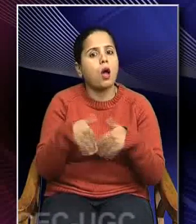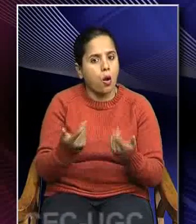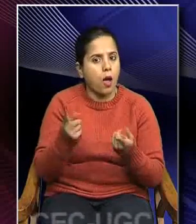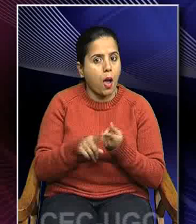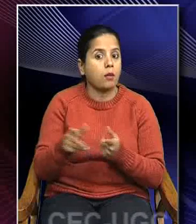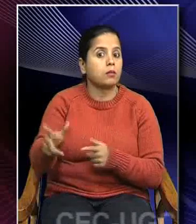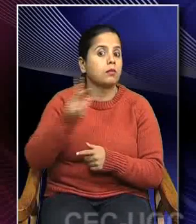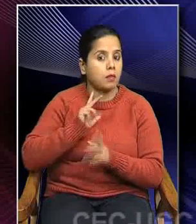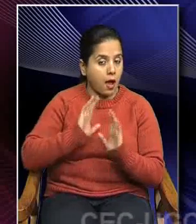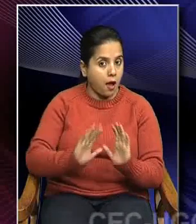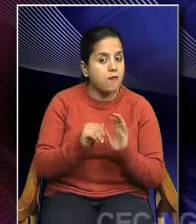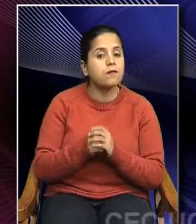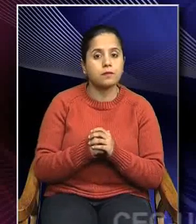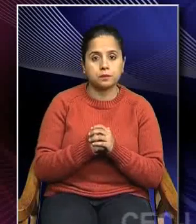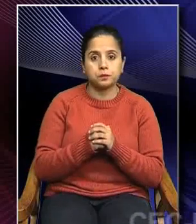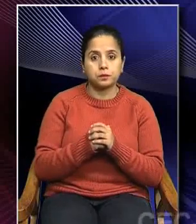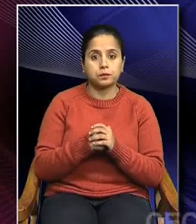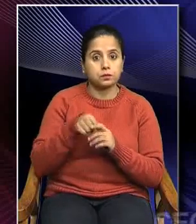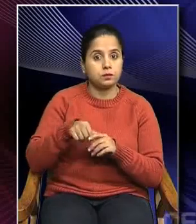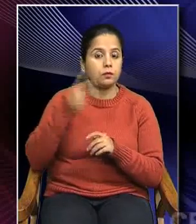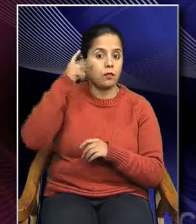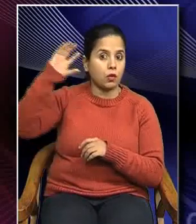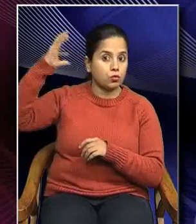us that sun